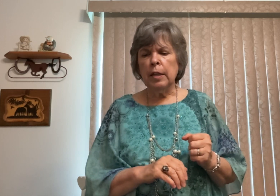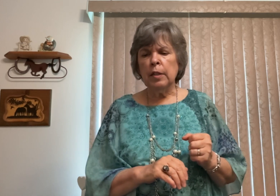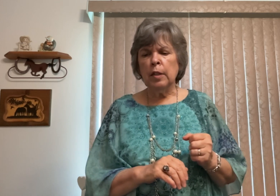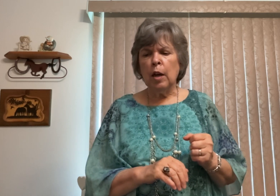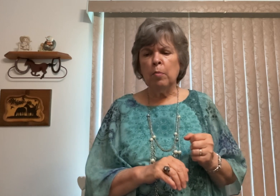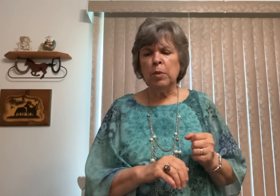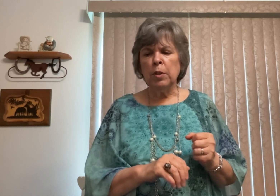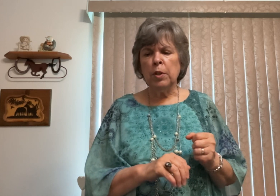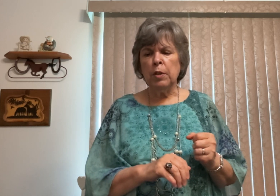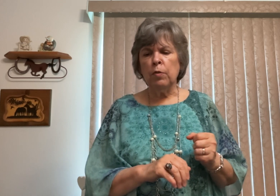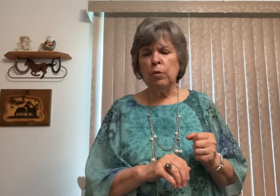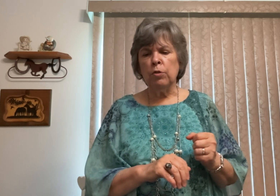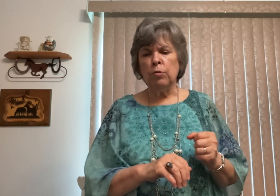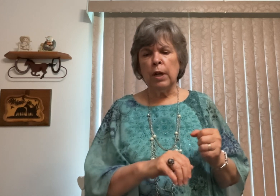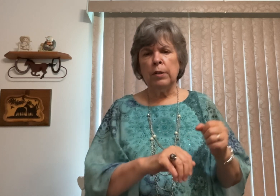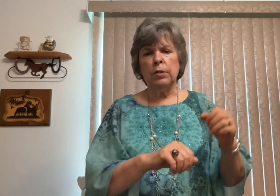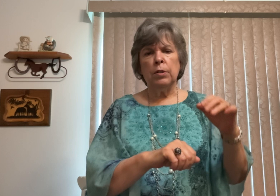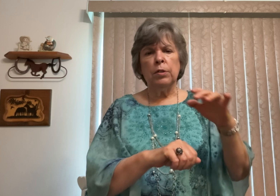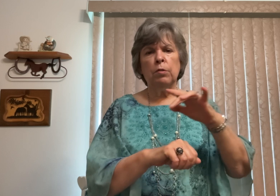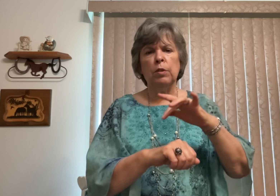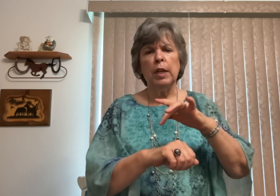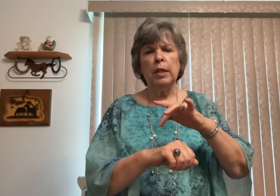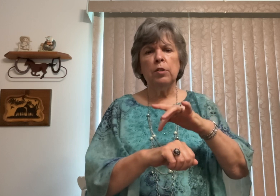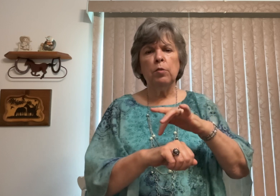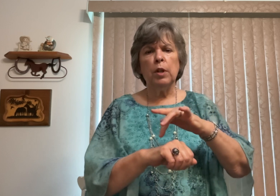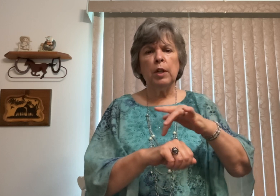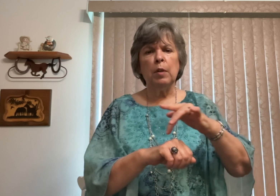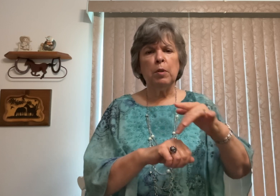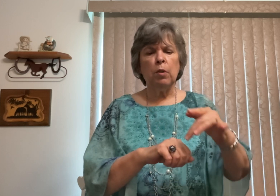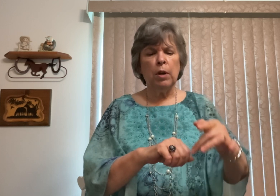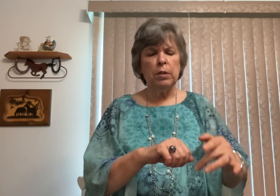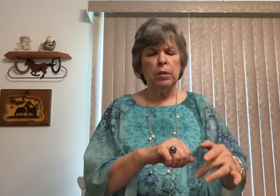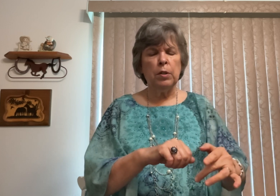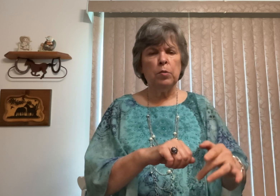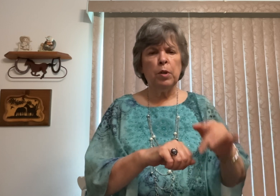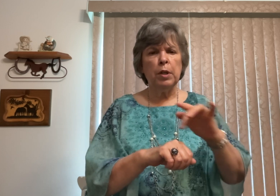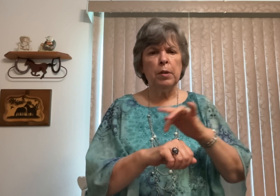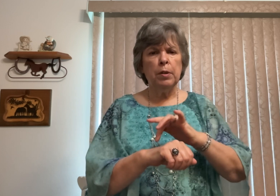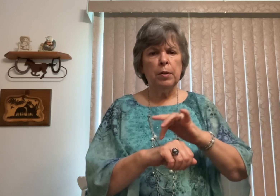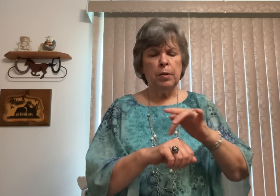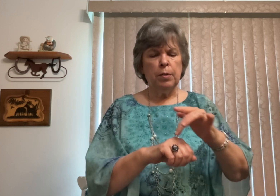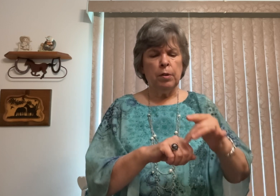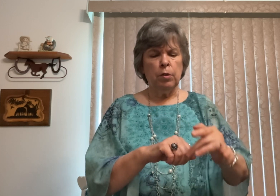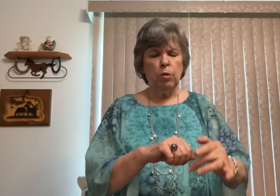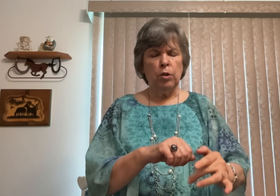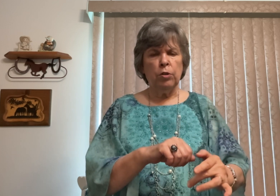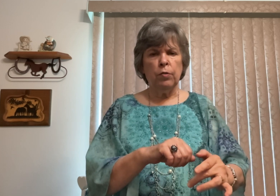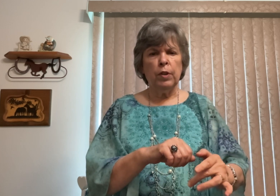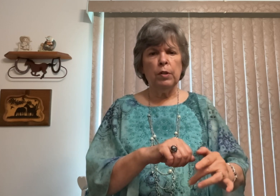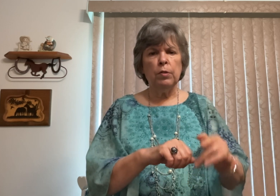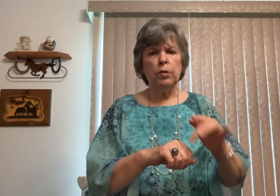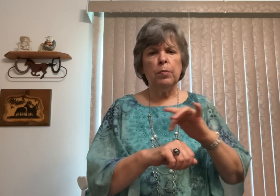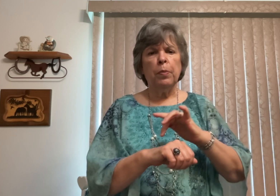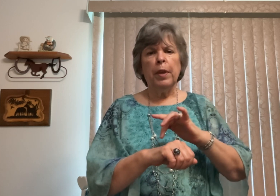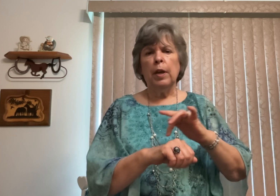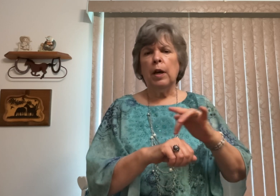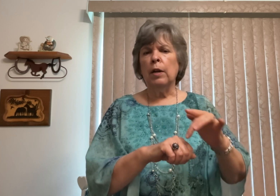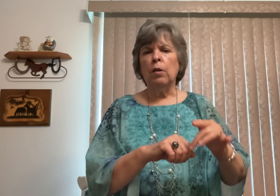Naked, come to thee for dress. So naked, you want to come across this way, across your fingers. I